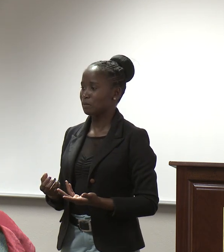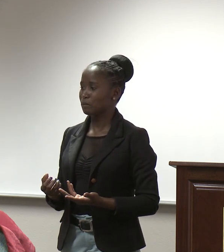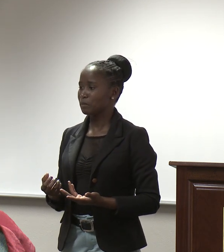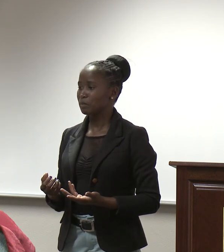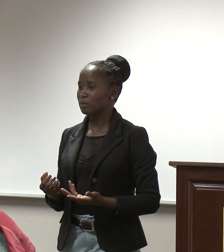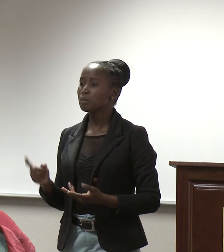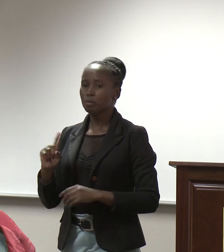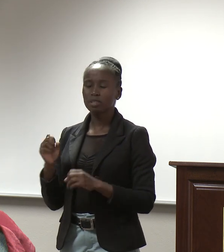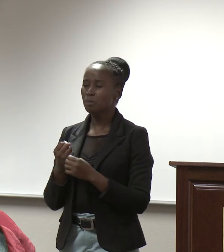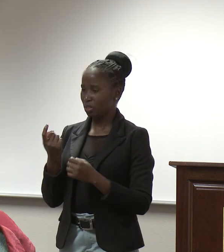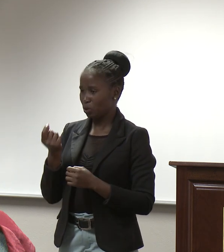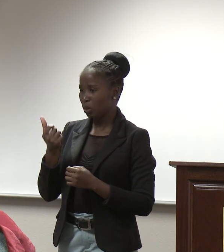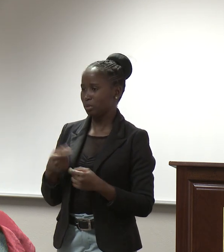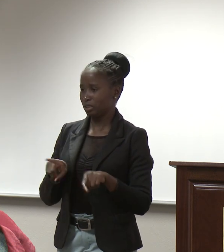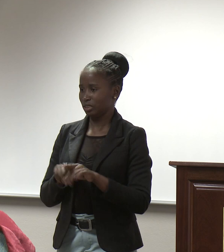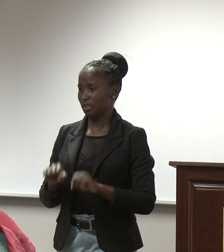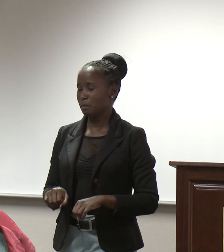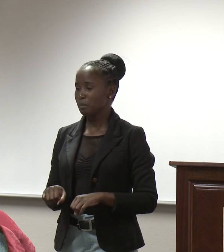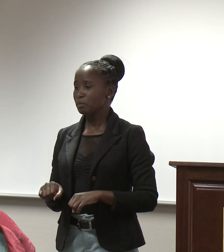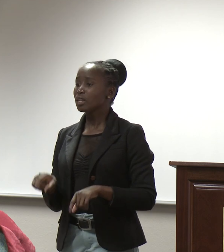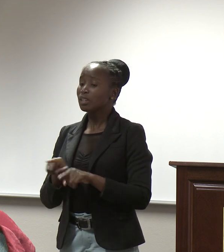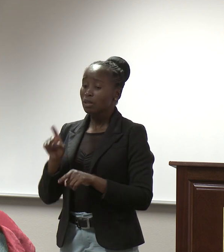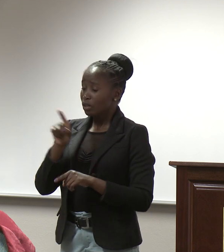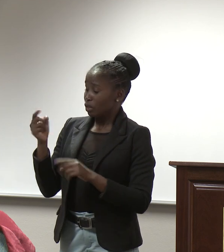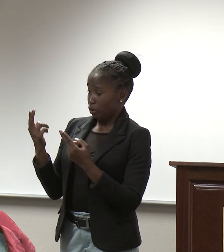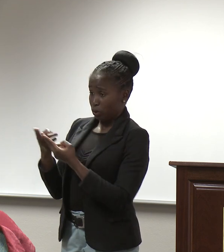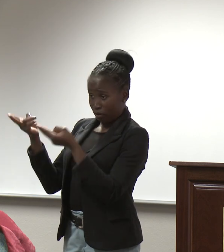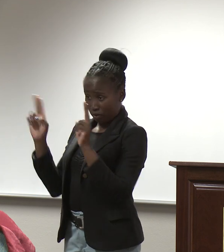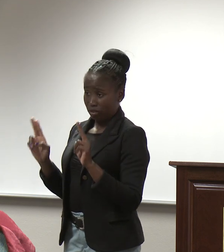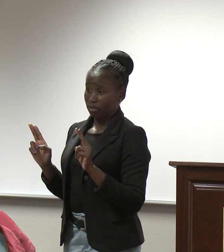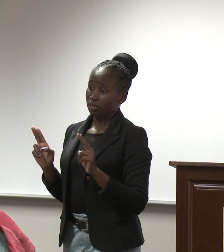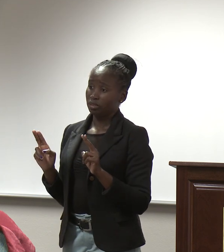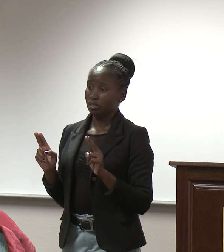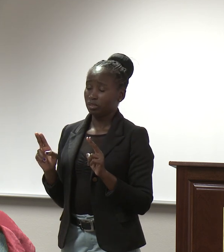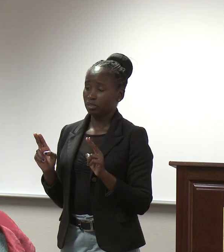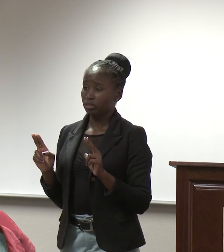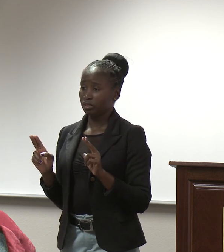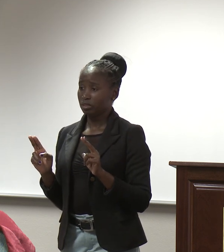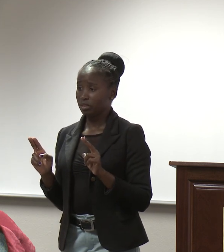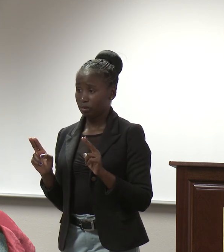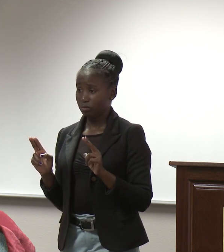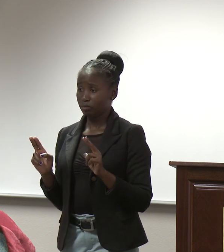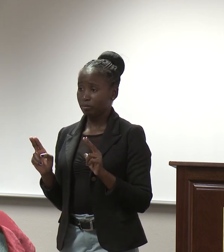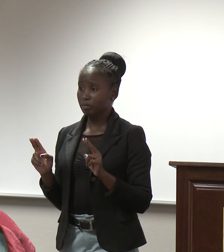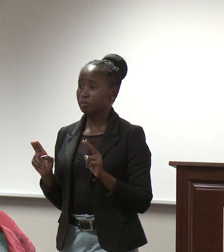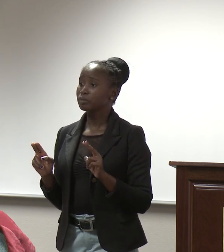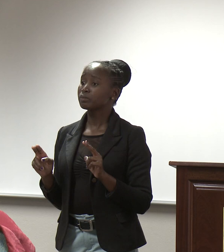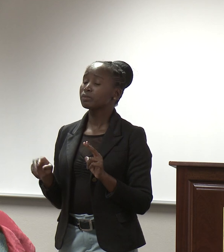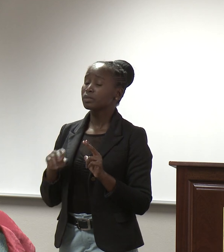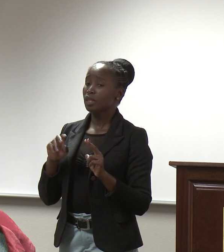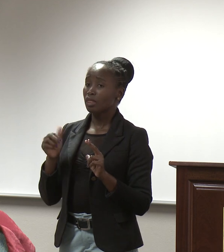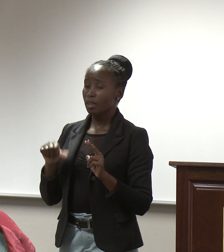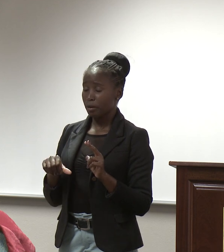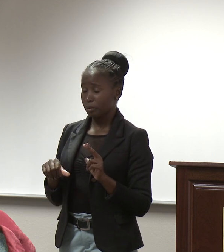does the same. They don't ask the university. They ask the think tanks. So, the second